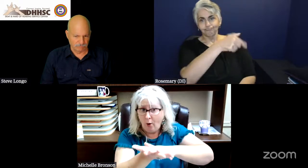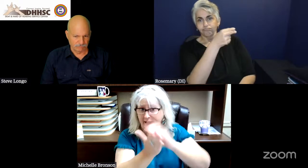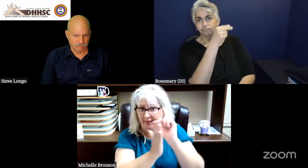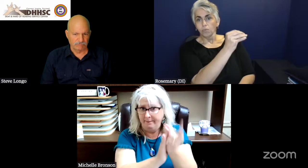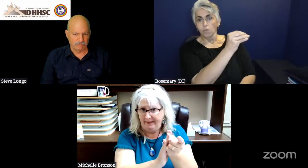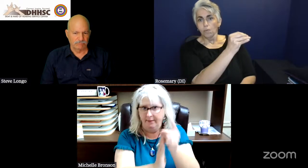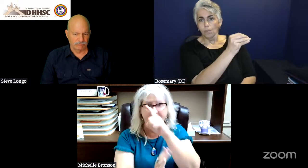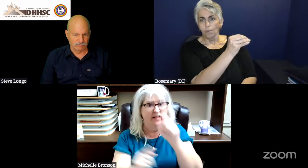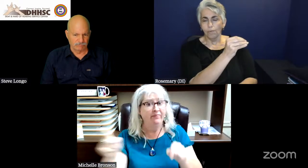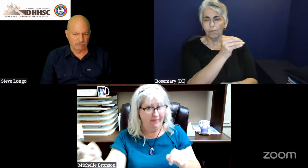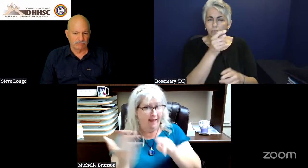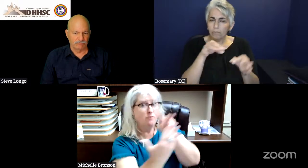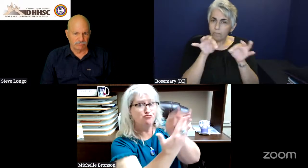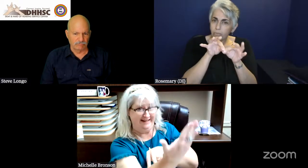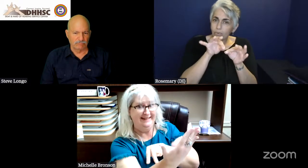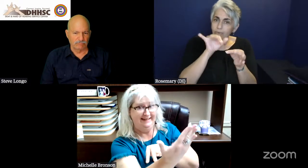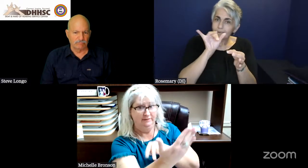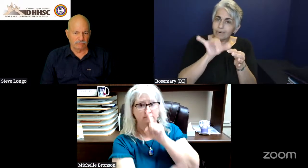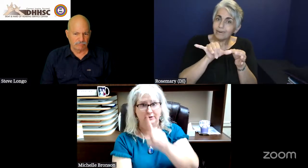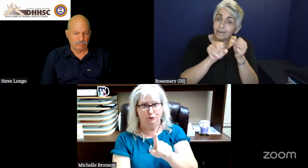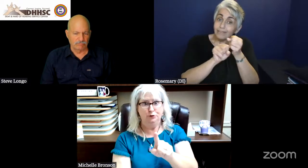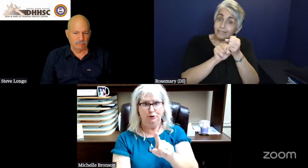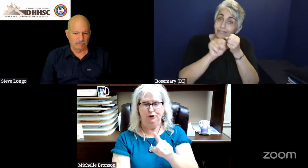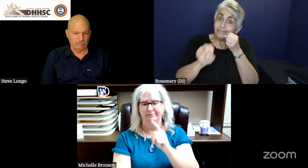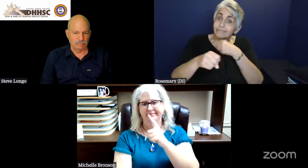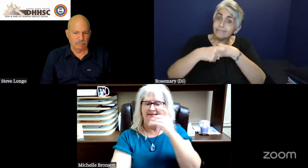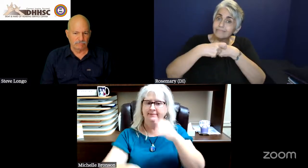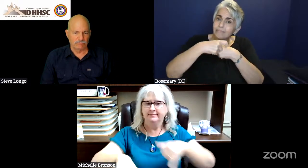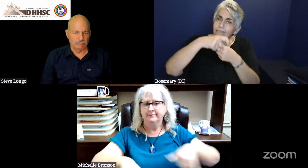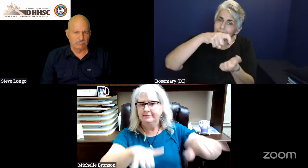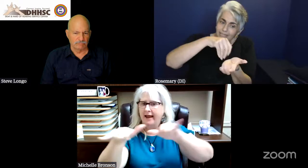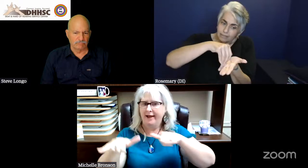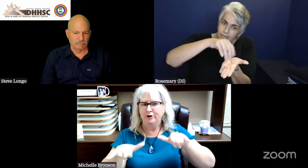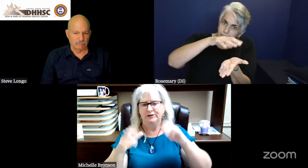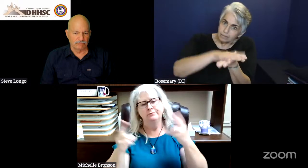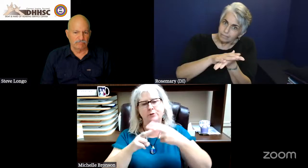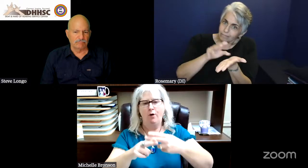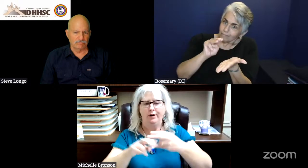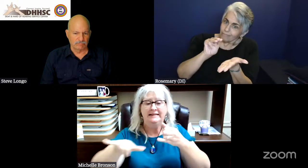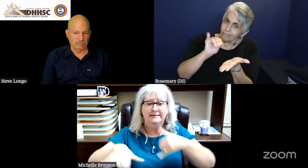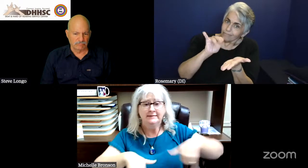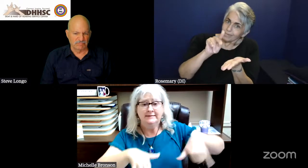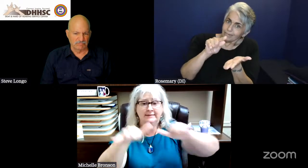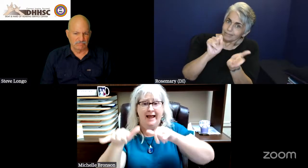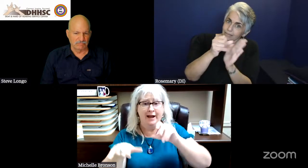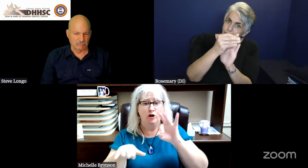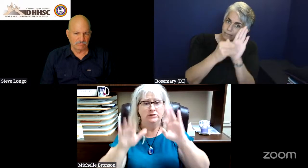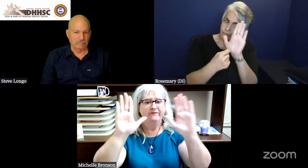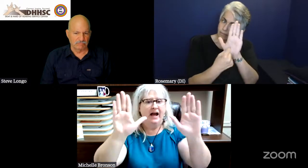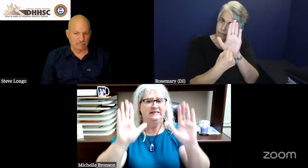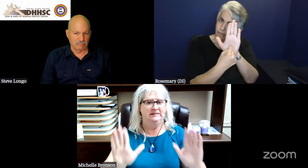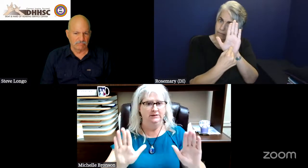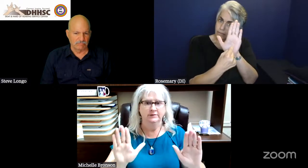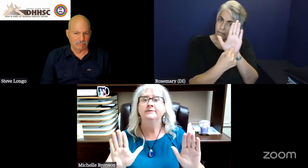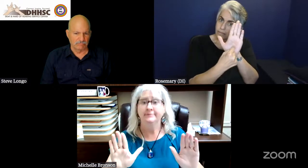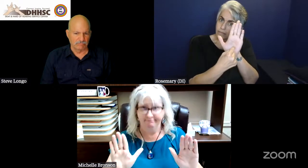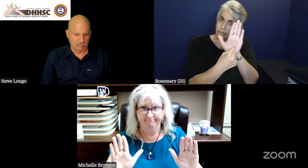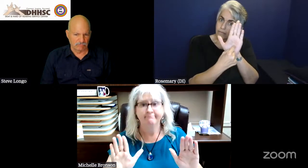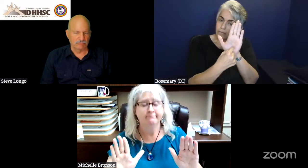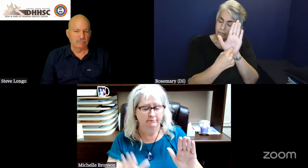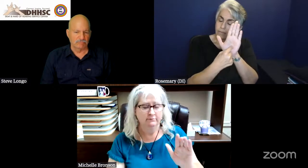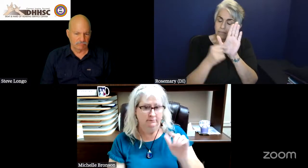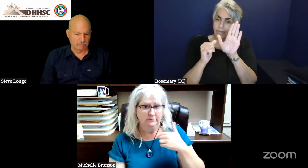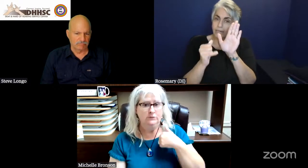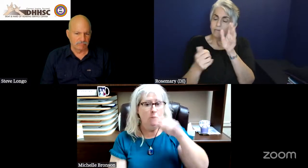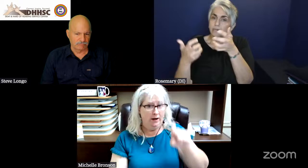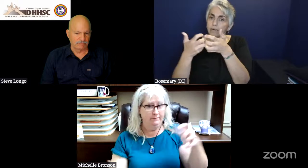caught up and recorded in the minutes, because they read them because of their standards statement,